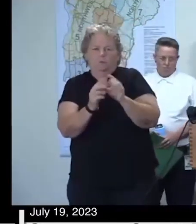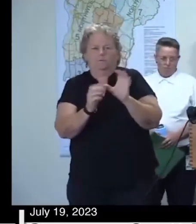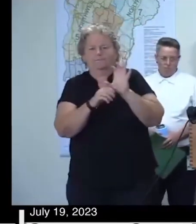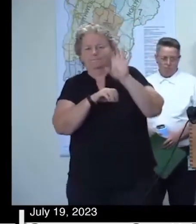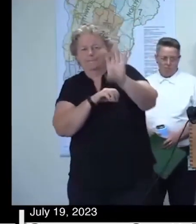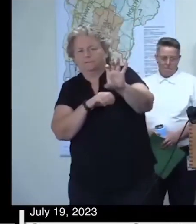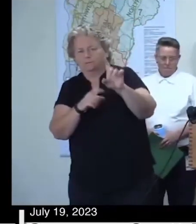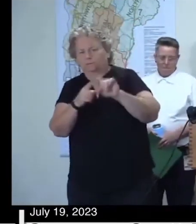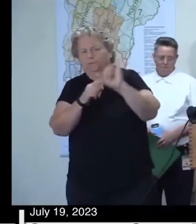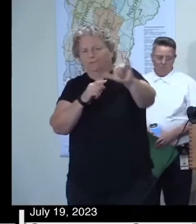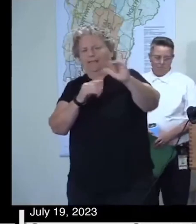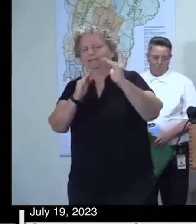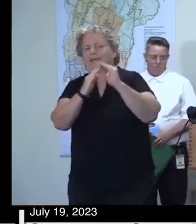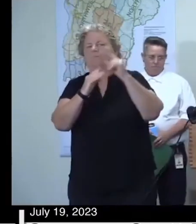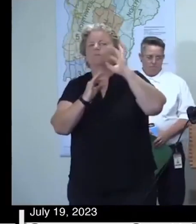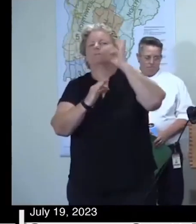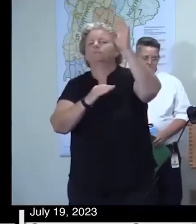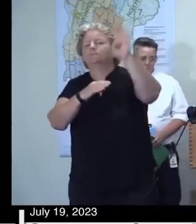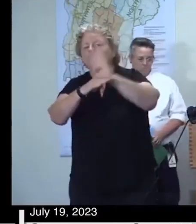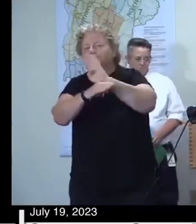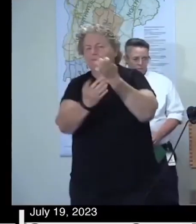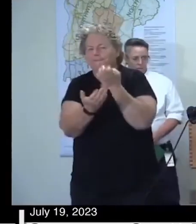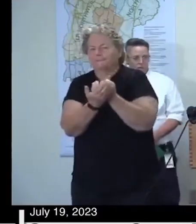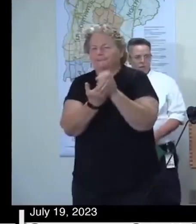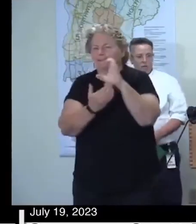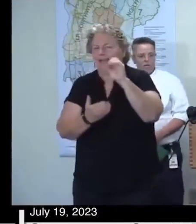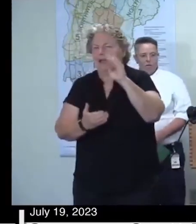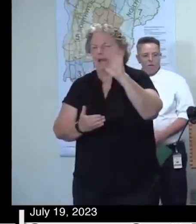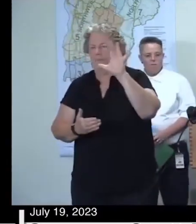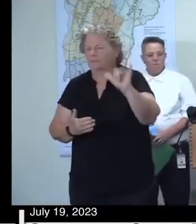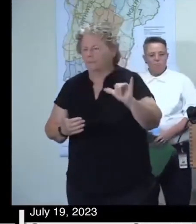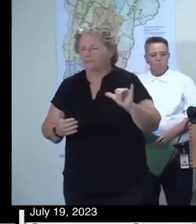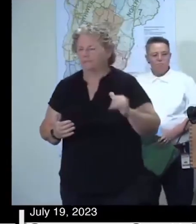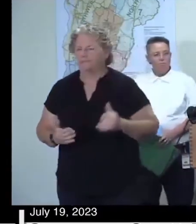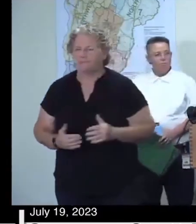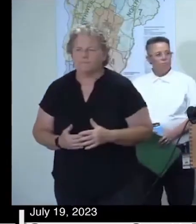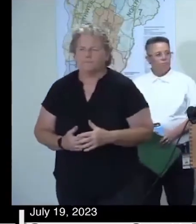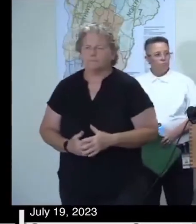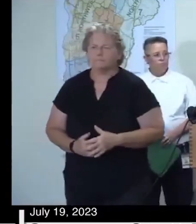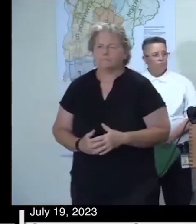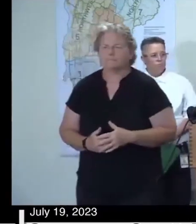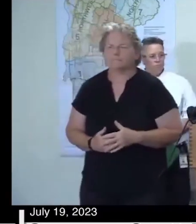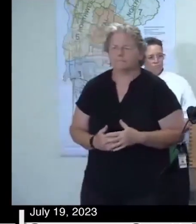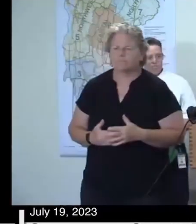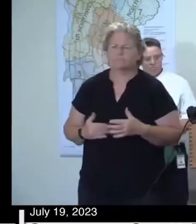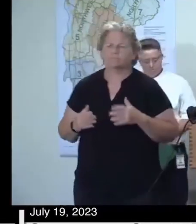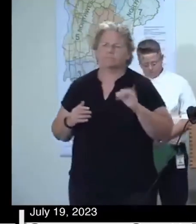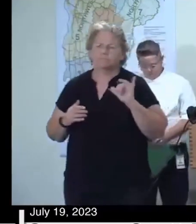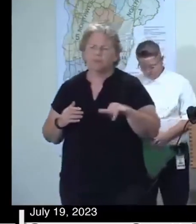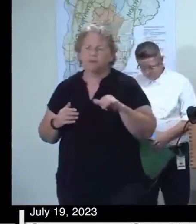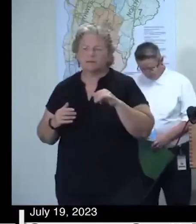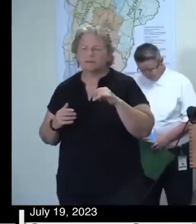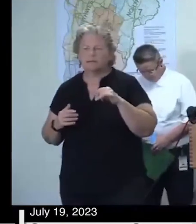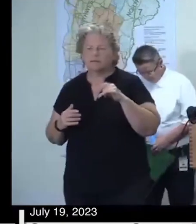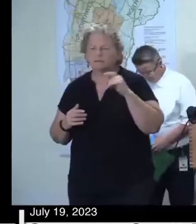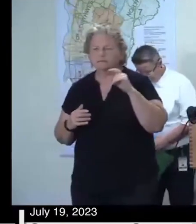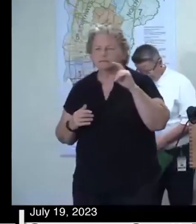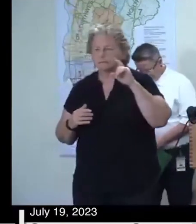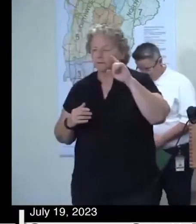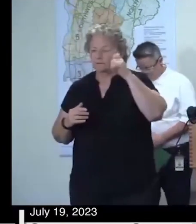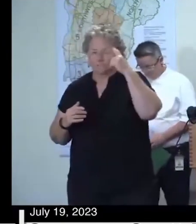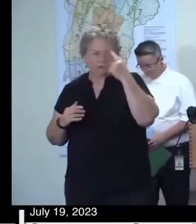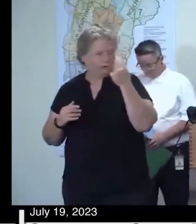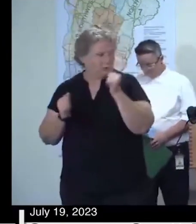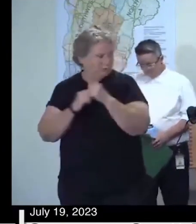Each day we have a brief to the governor on actions and activities, and so I'll use this morning's brief to the governor, if I could, to talk about the things we are